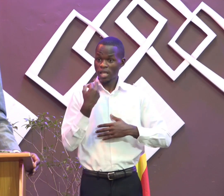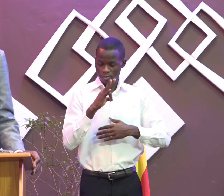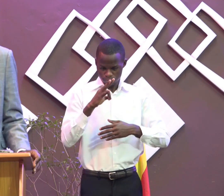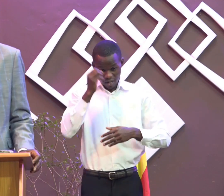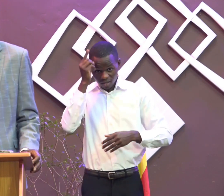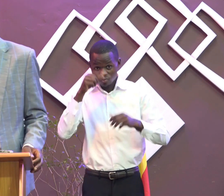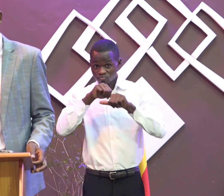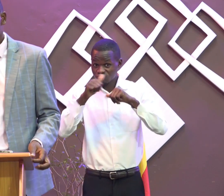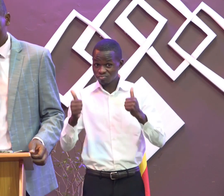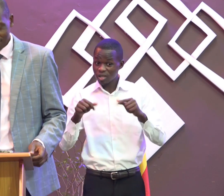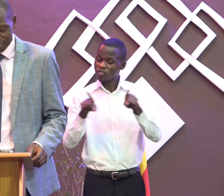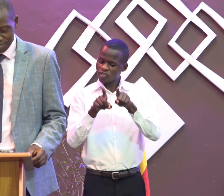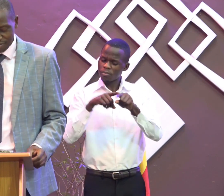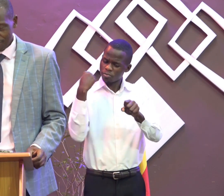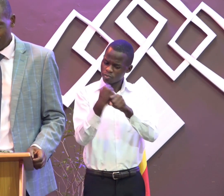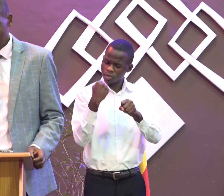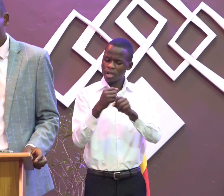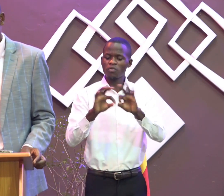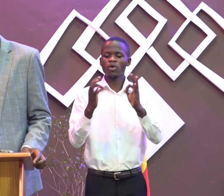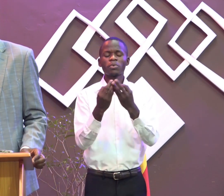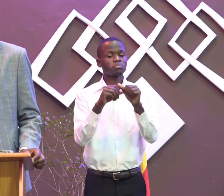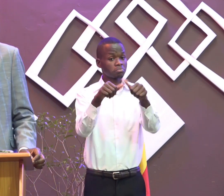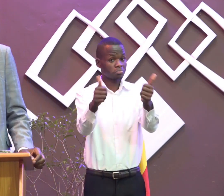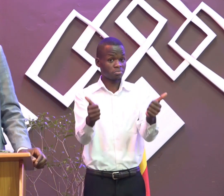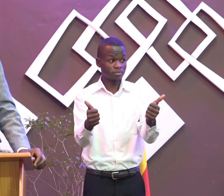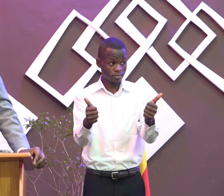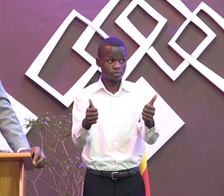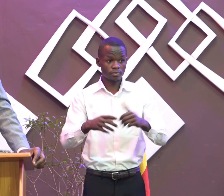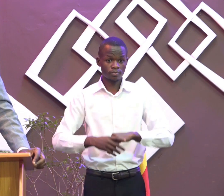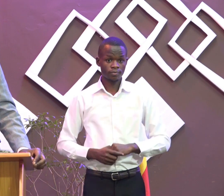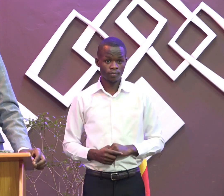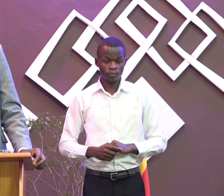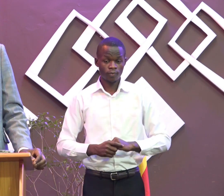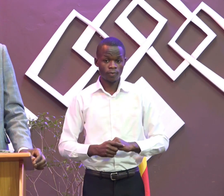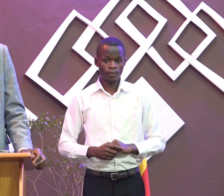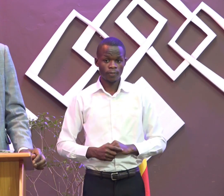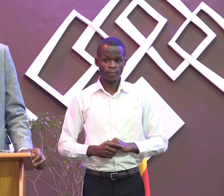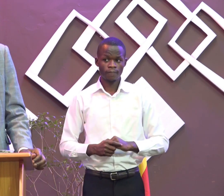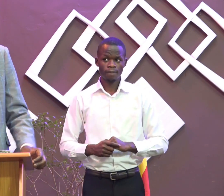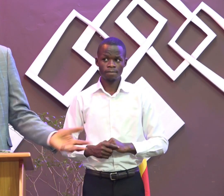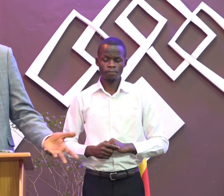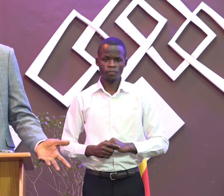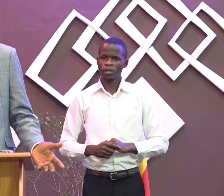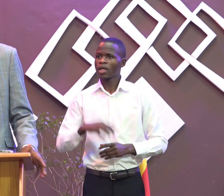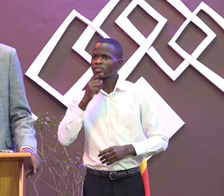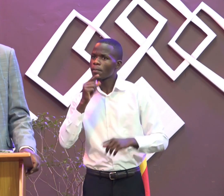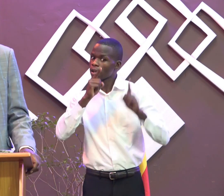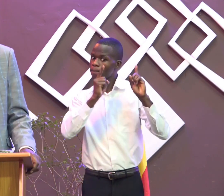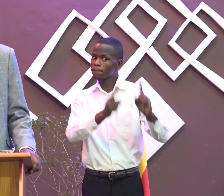bwe bikola. If we can hold fast onto these words, they can even work in our homes. Msajja